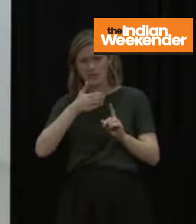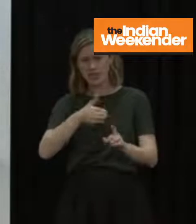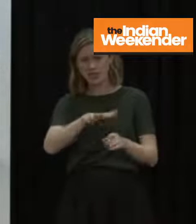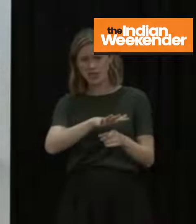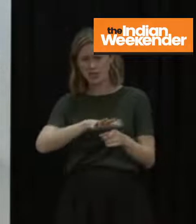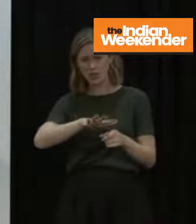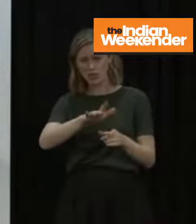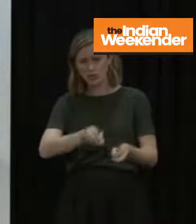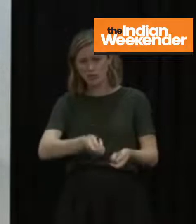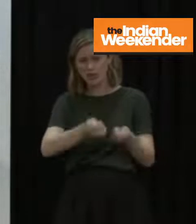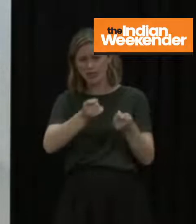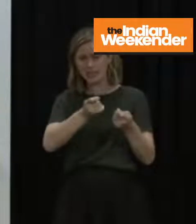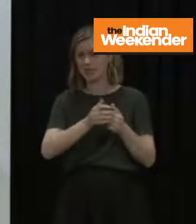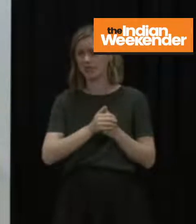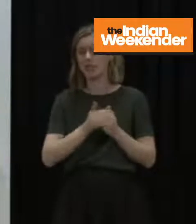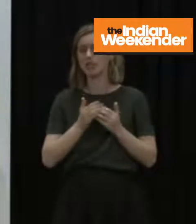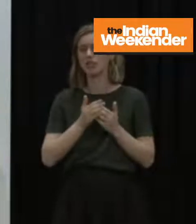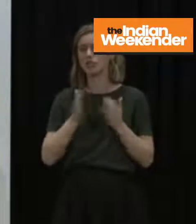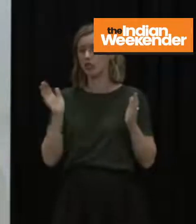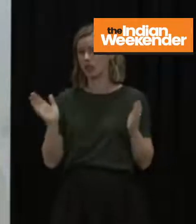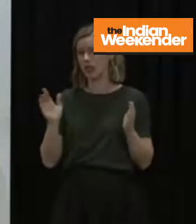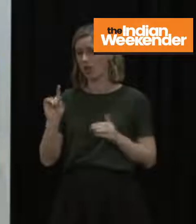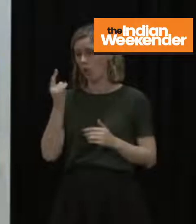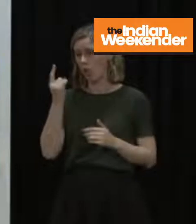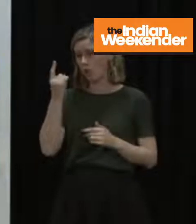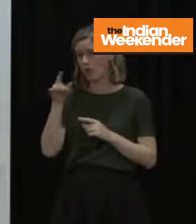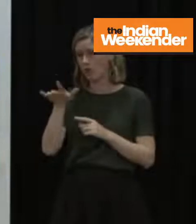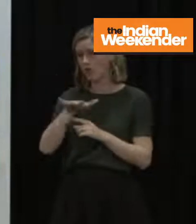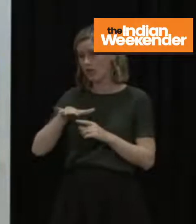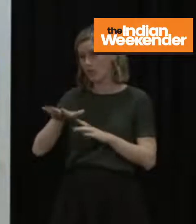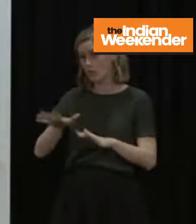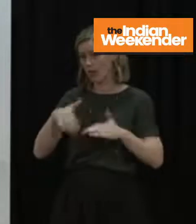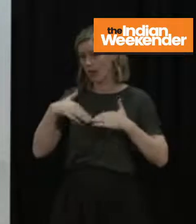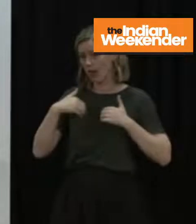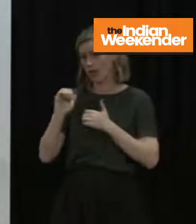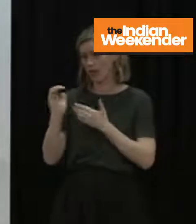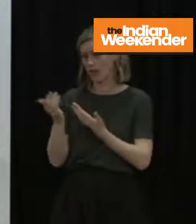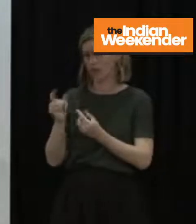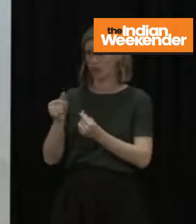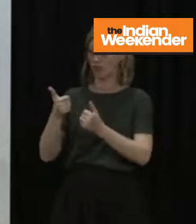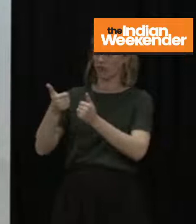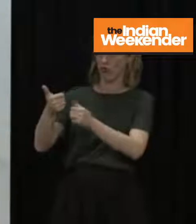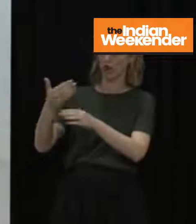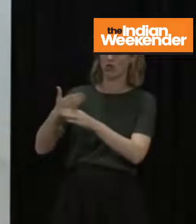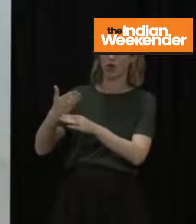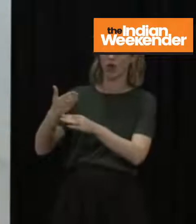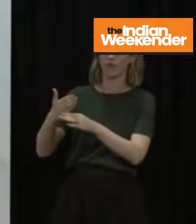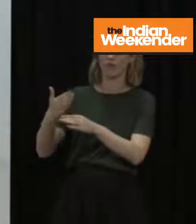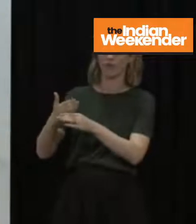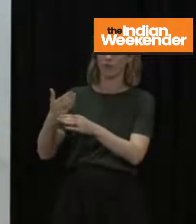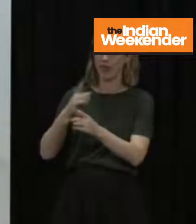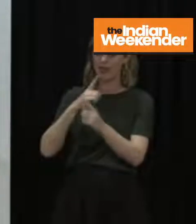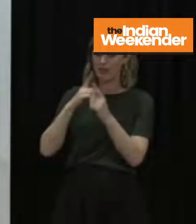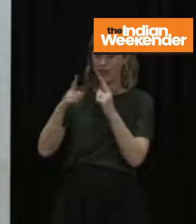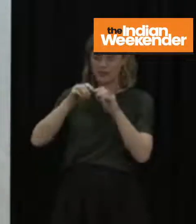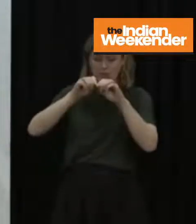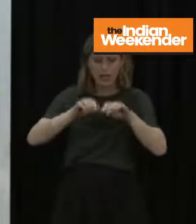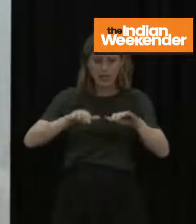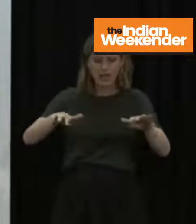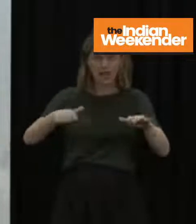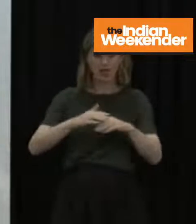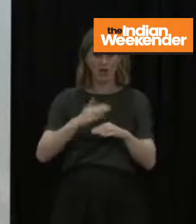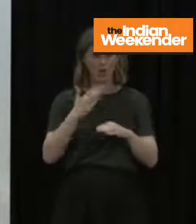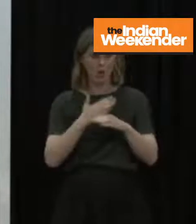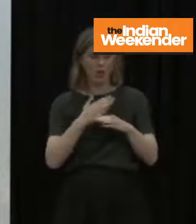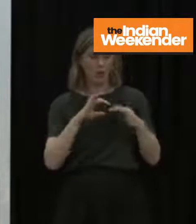case that you're raising. In general, I think the Auckland Regional Public Health Service has done a really good job in getting information out, working